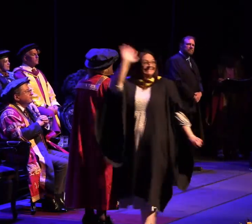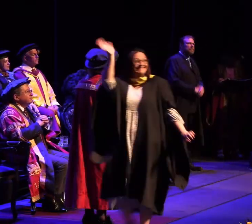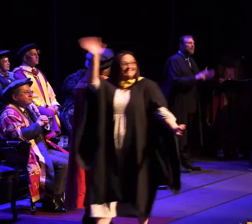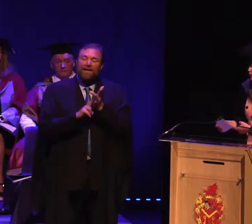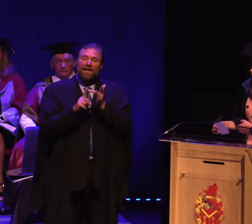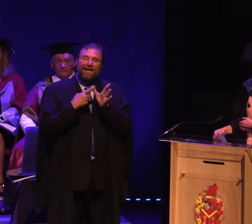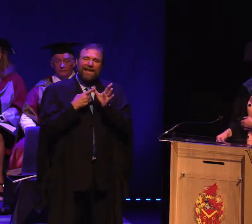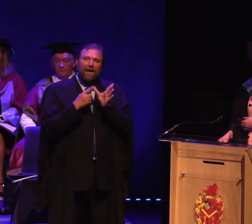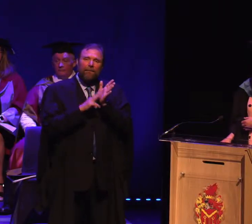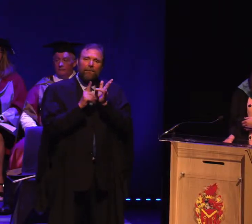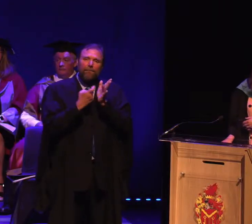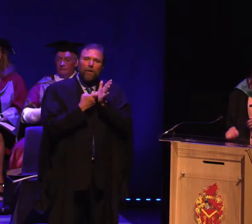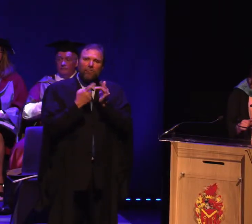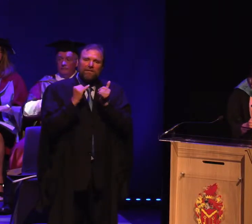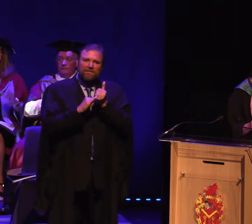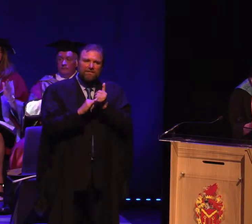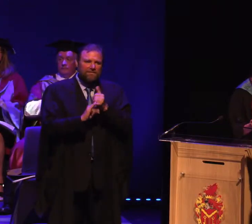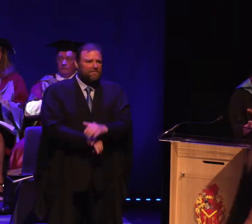Nia Morris.